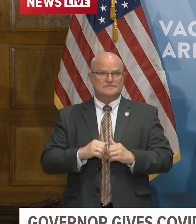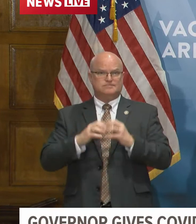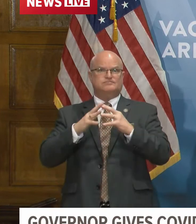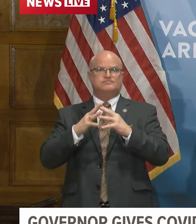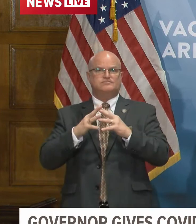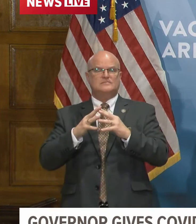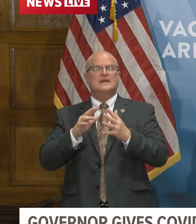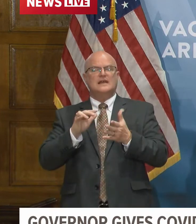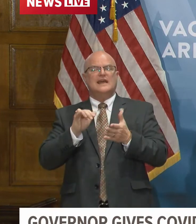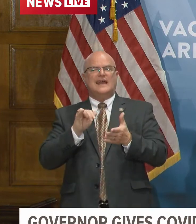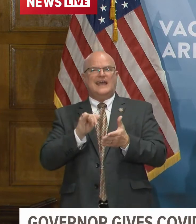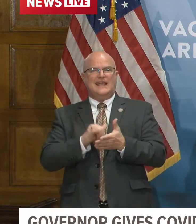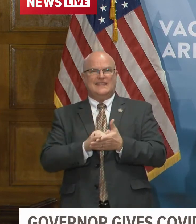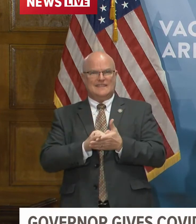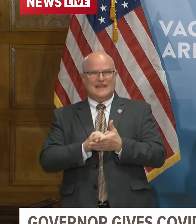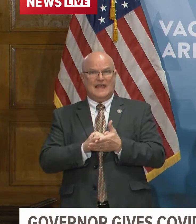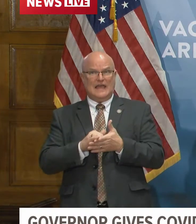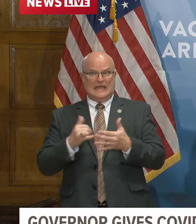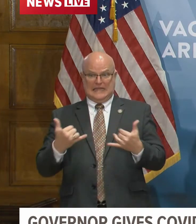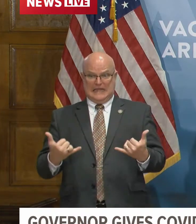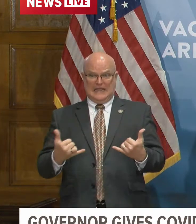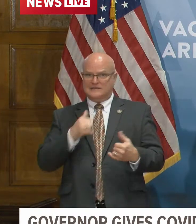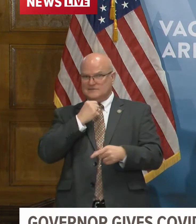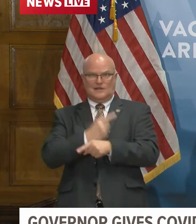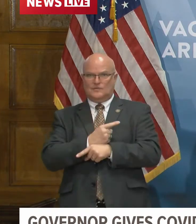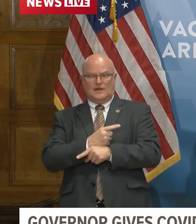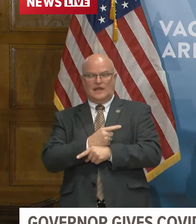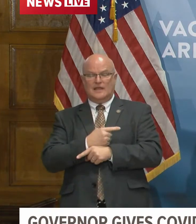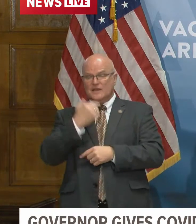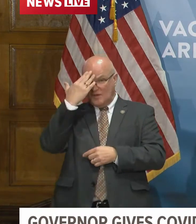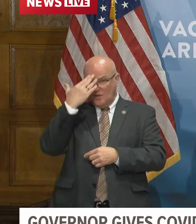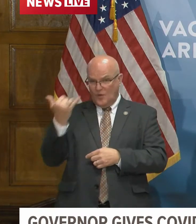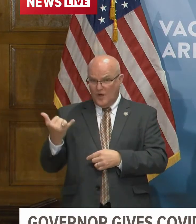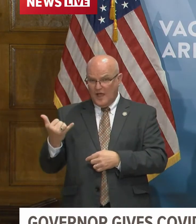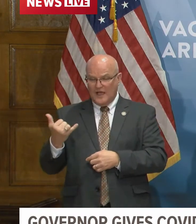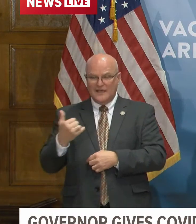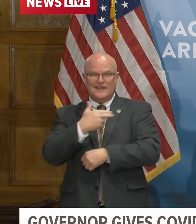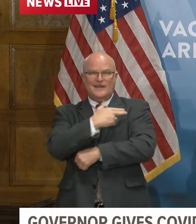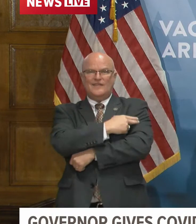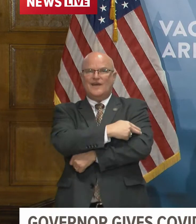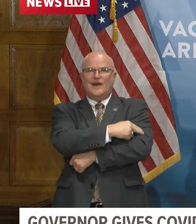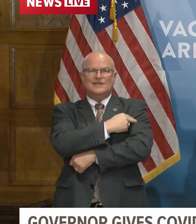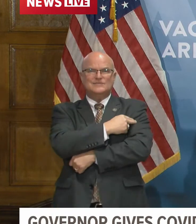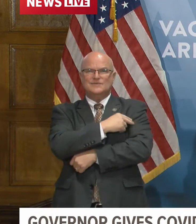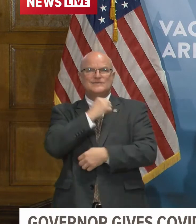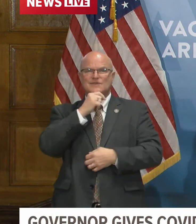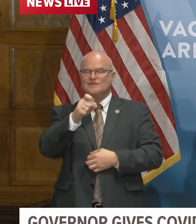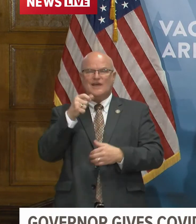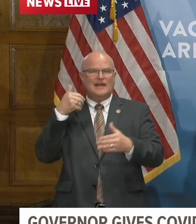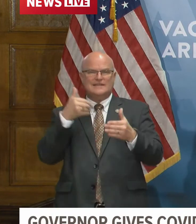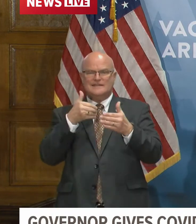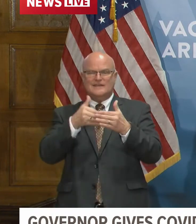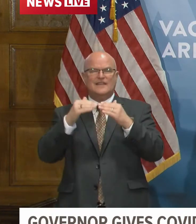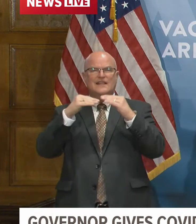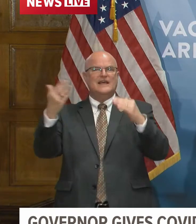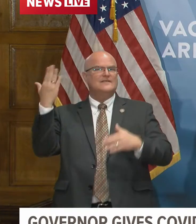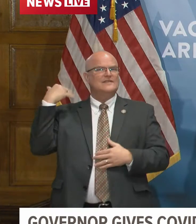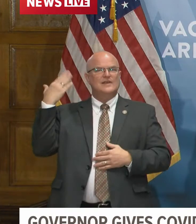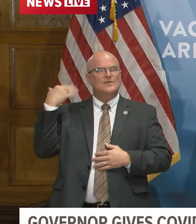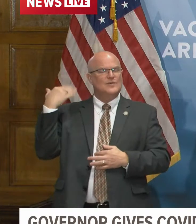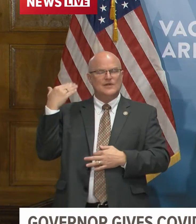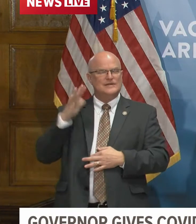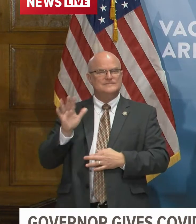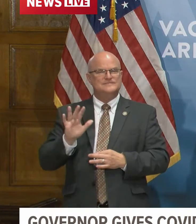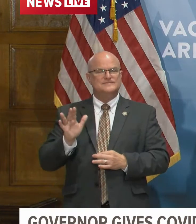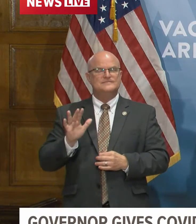implemented? That now is not right because the hospitals are not near the level they were